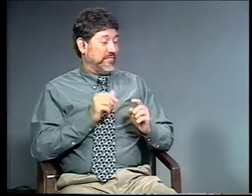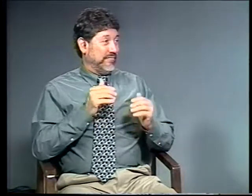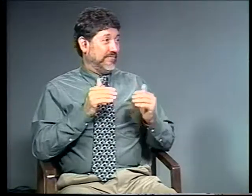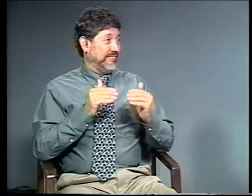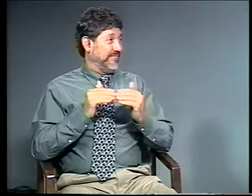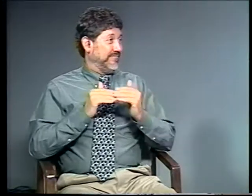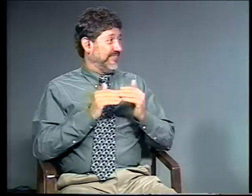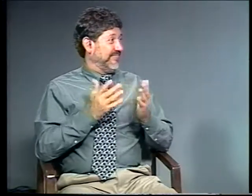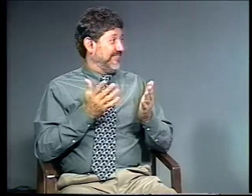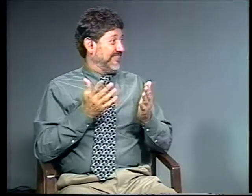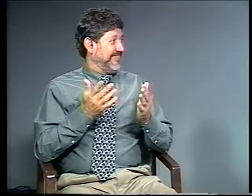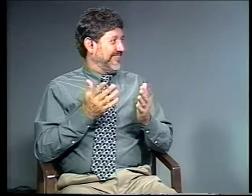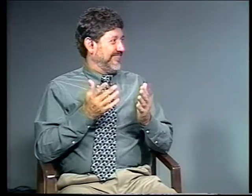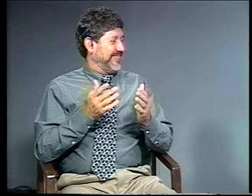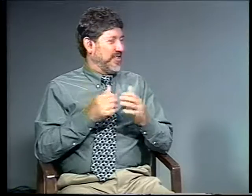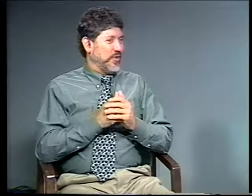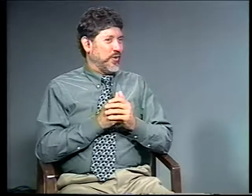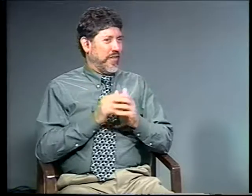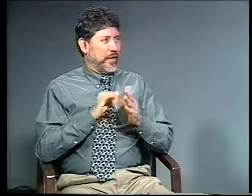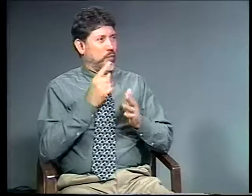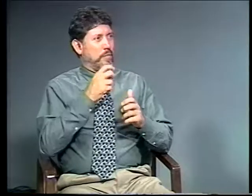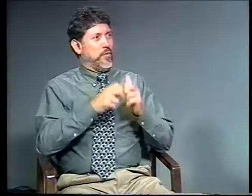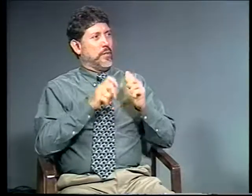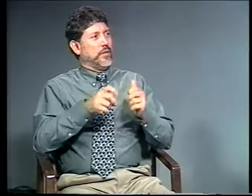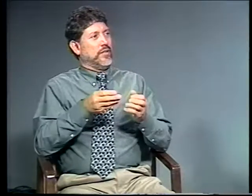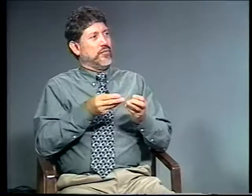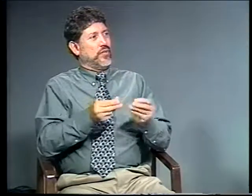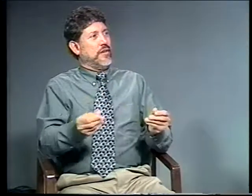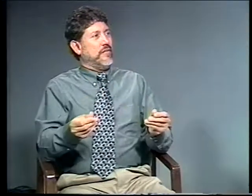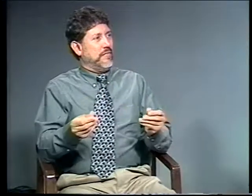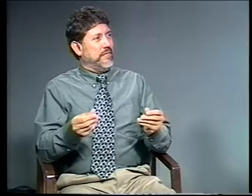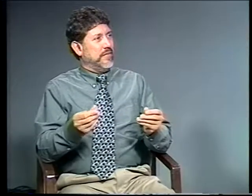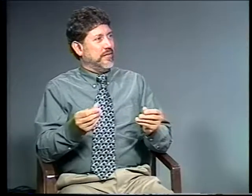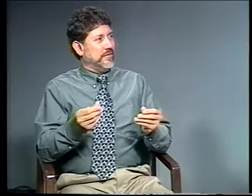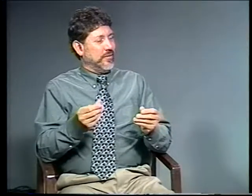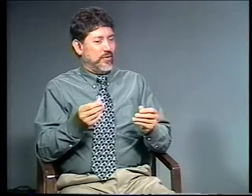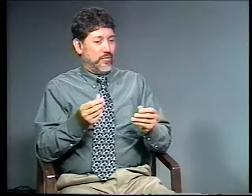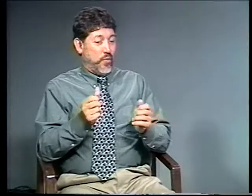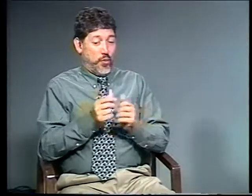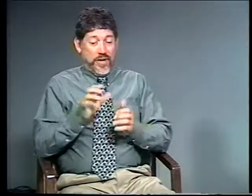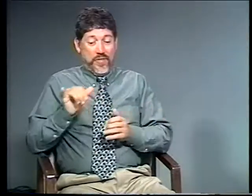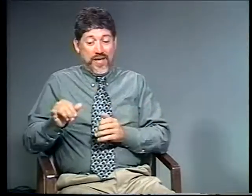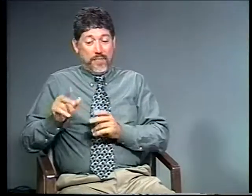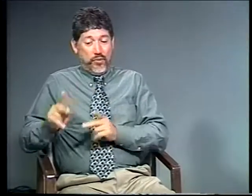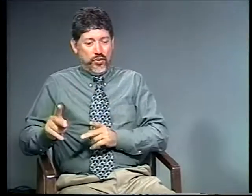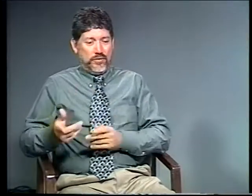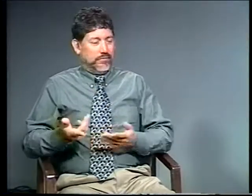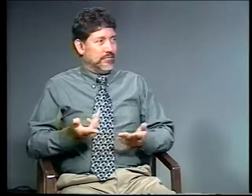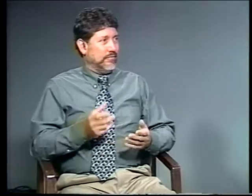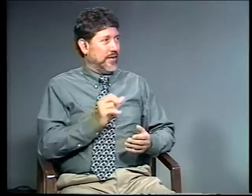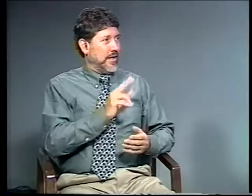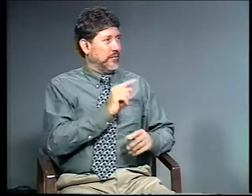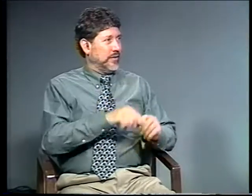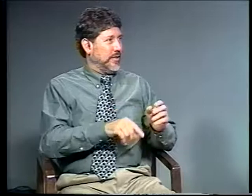And so they have to do this out of the goodness of their heart. That's obviously not fair, because they're filling in gaps that these other professionals